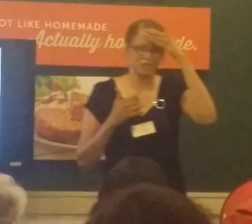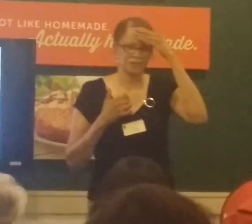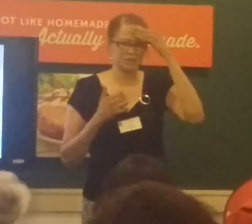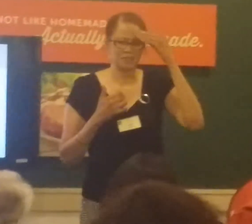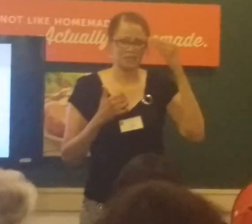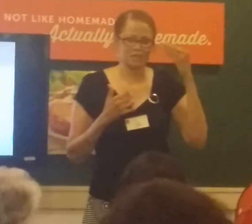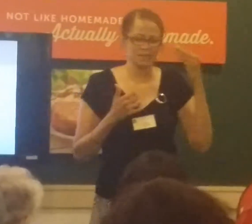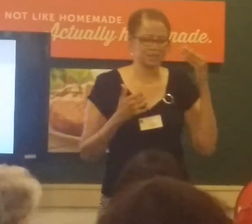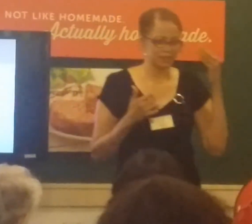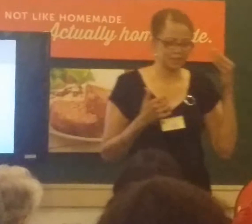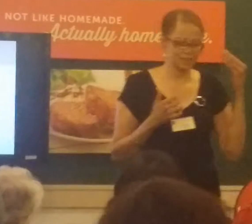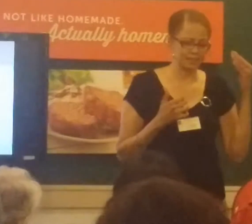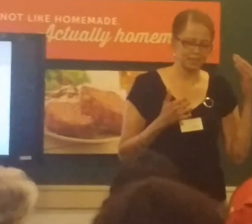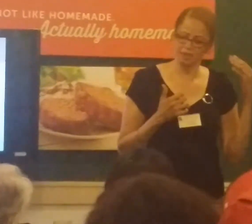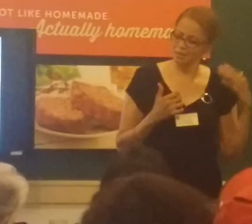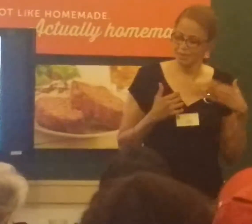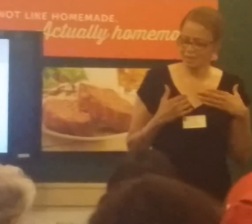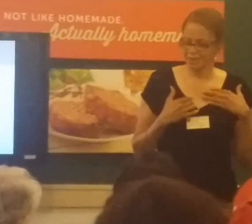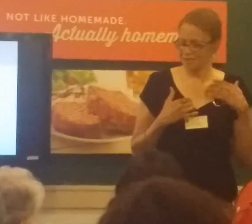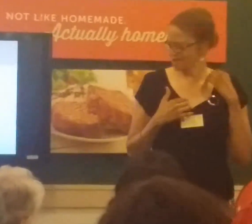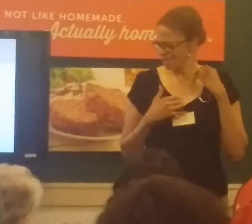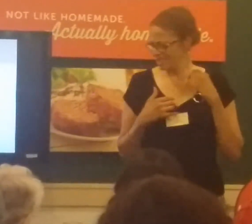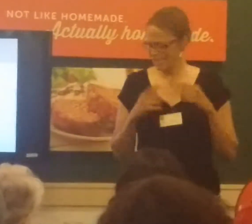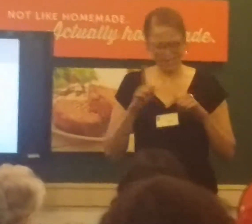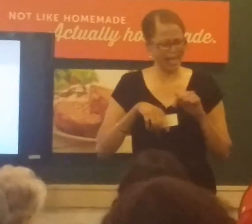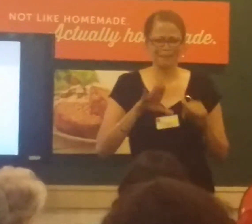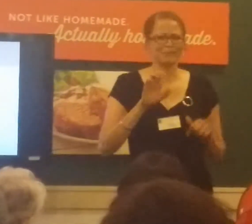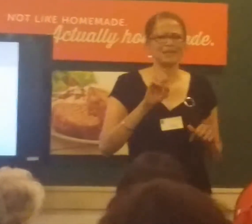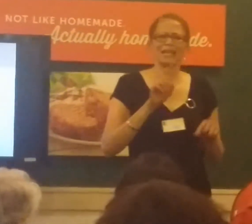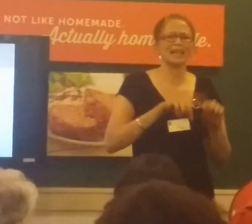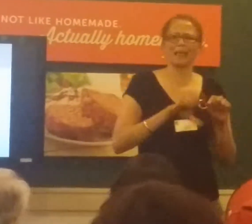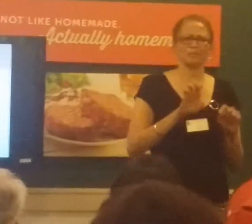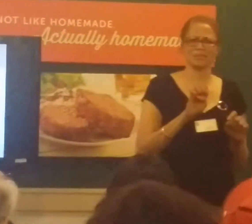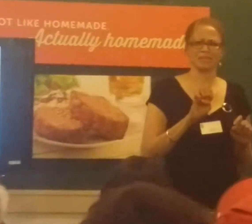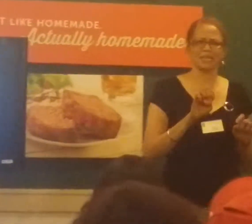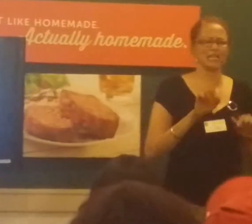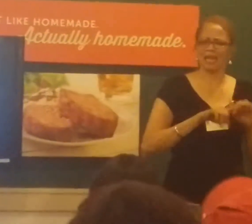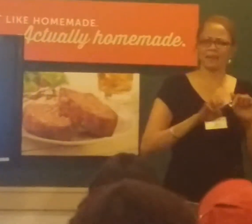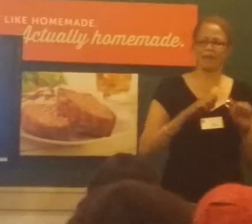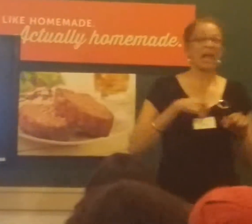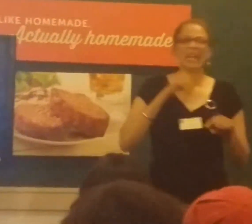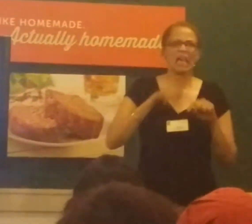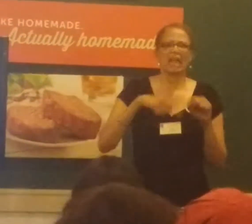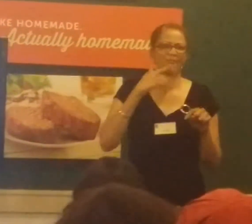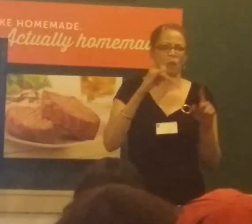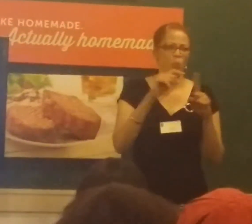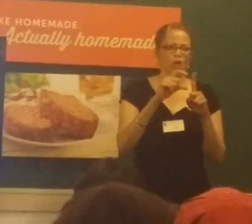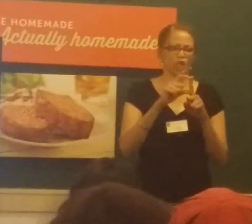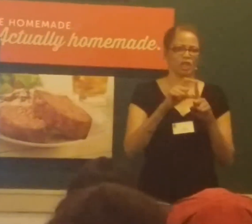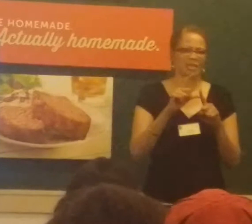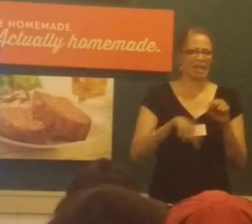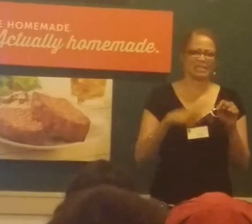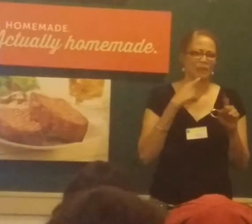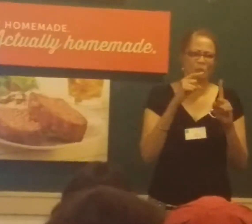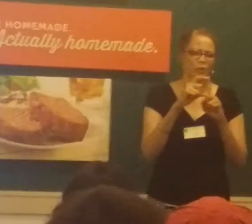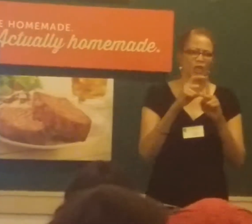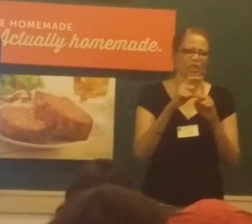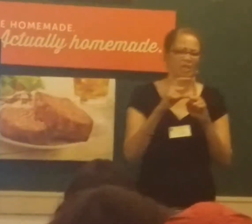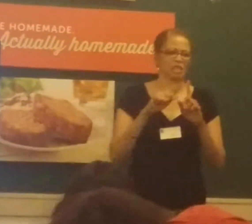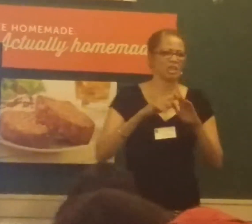was thinking, what's wrong? Ooh, what? It can't be, it can't be. Not that word, no, not